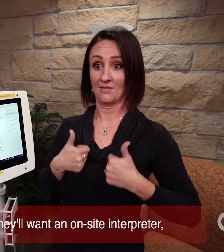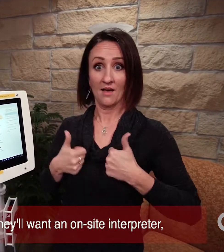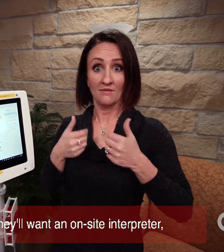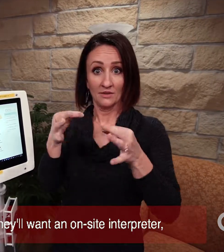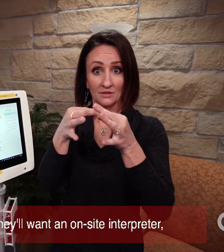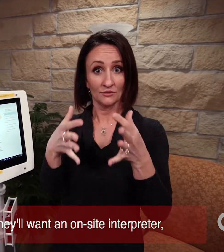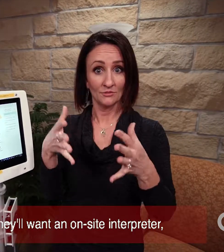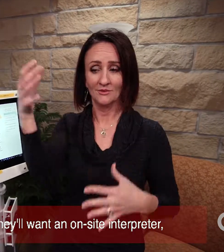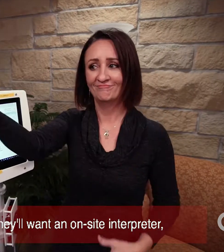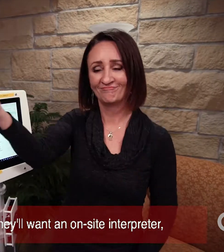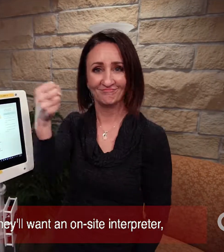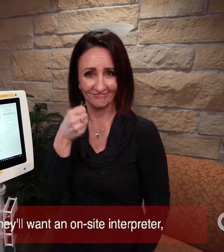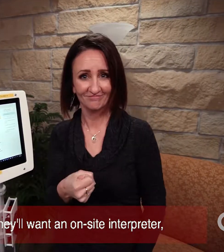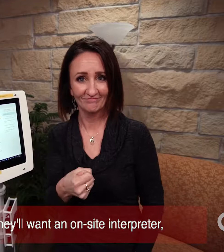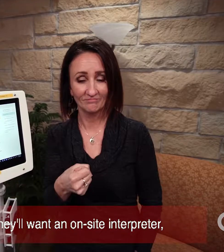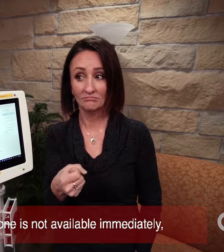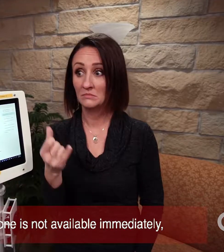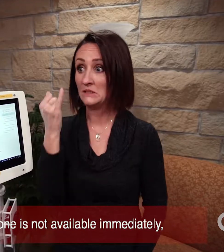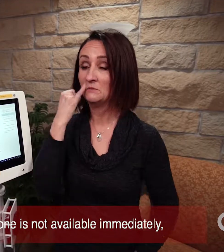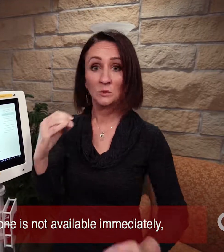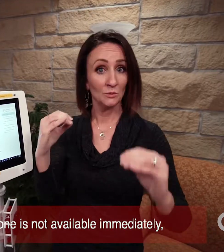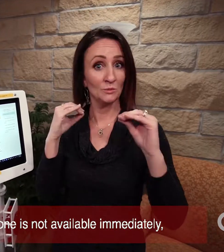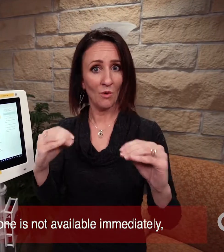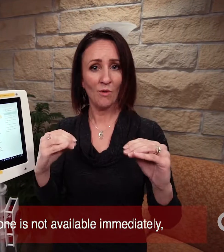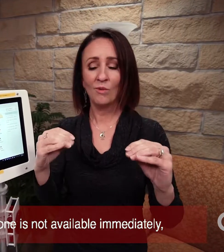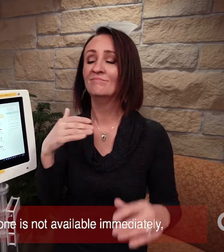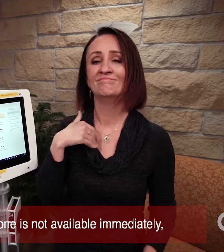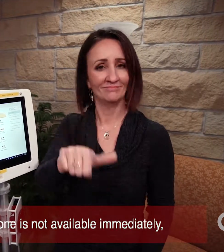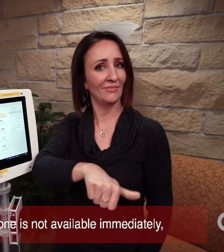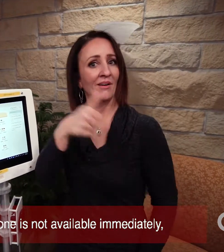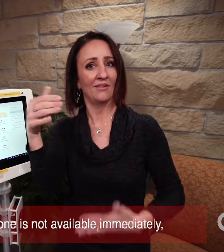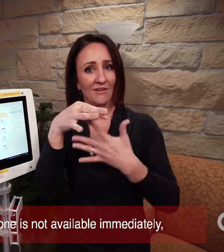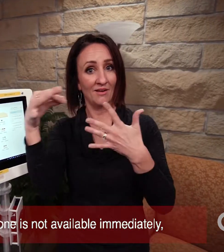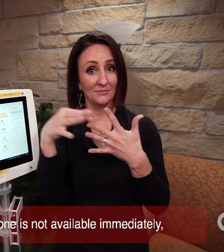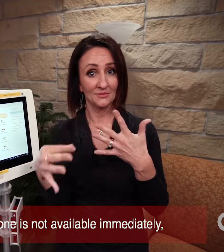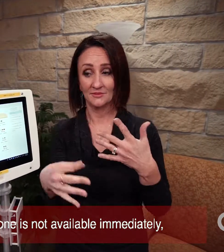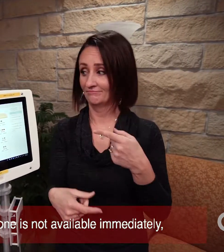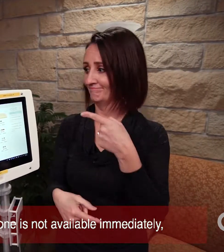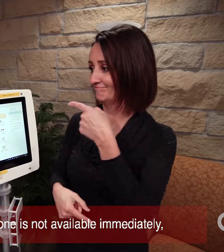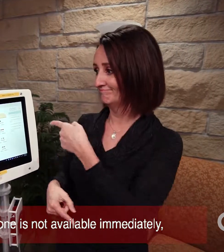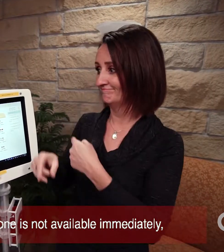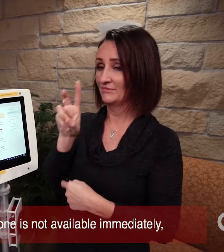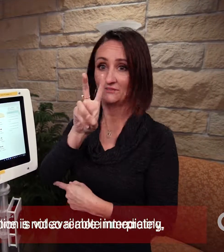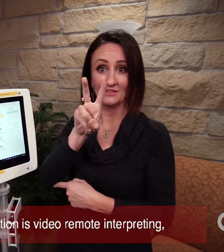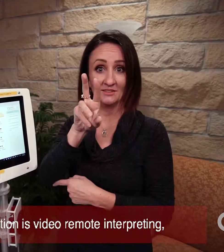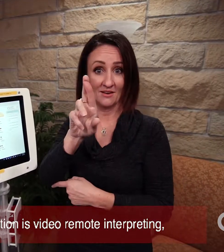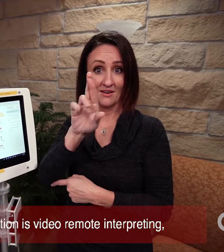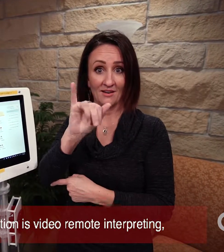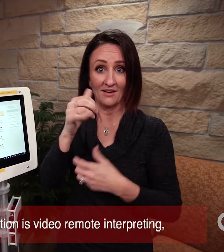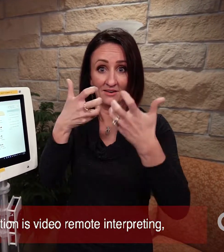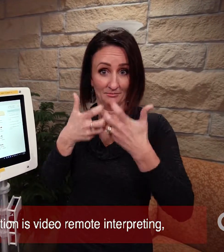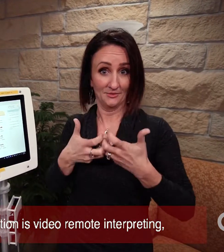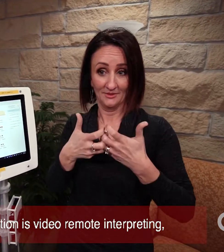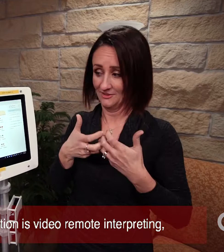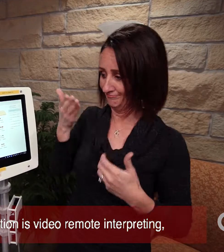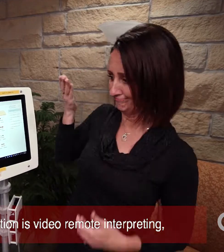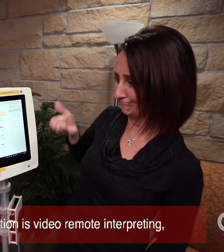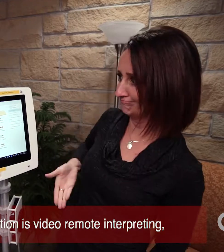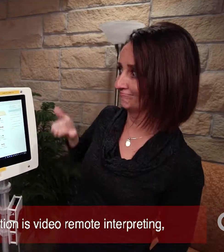they'll want an on-site interpreter, but in case one is not available immediately, a backup option is video